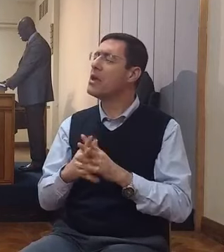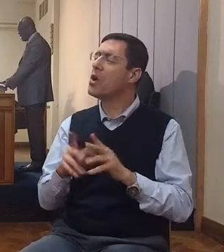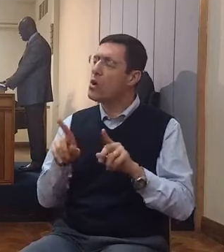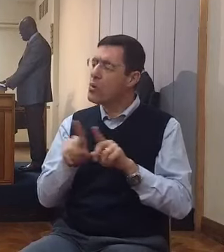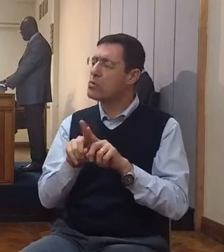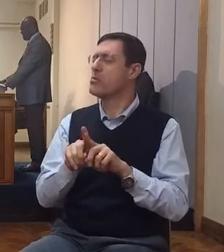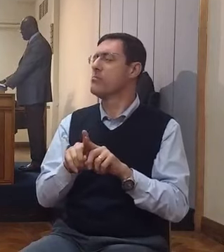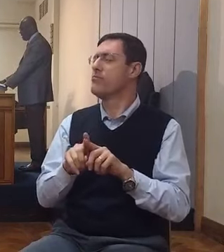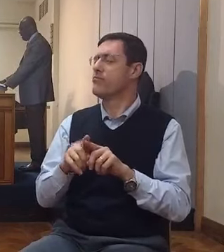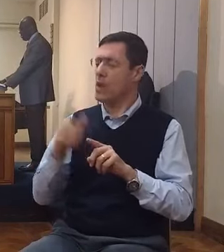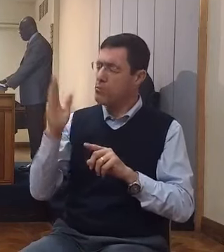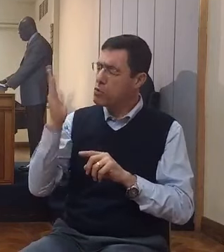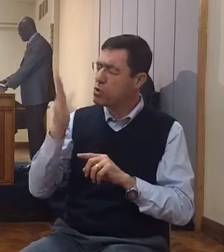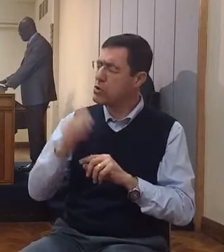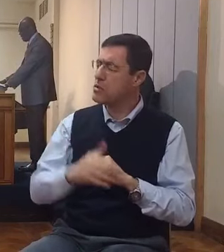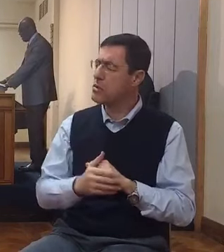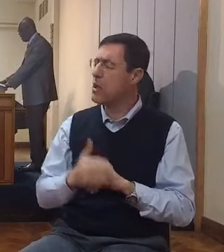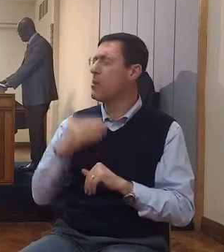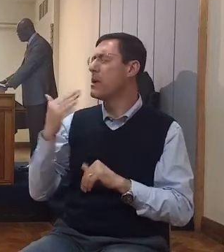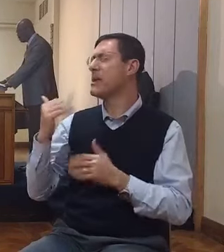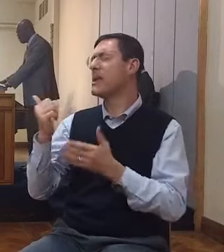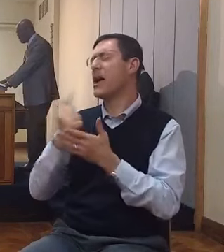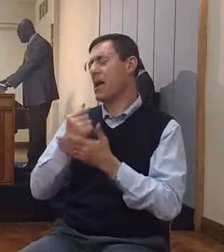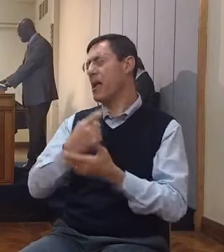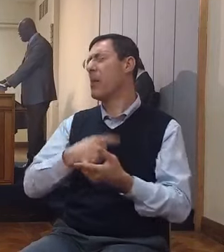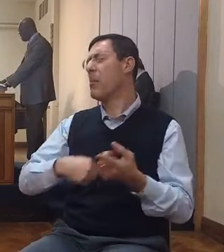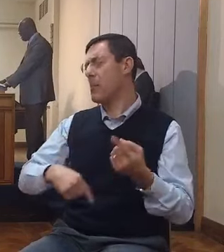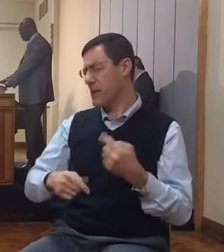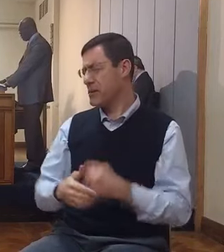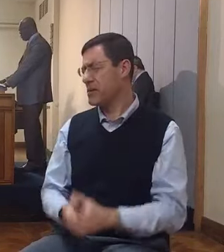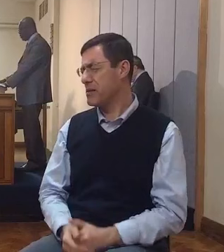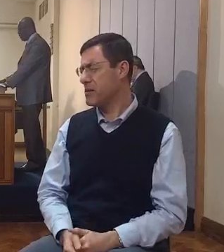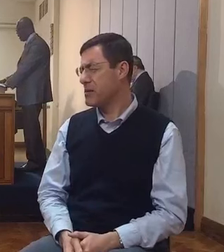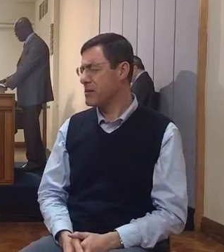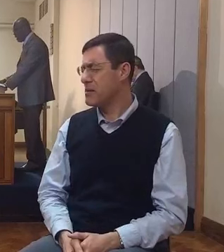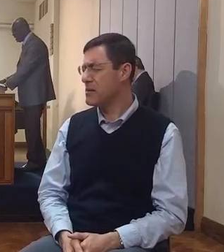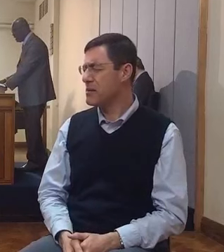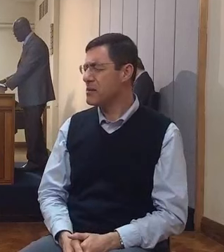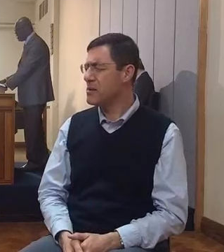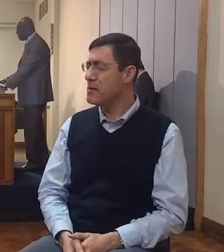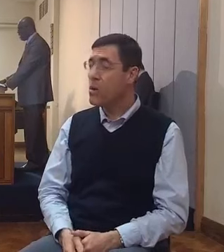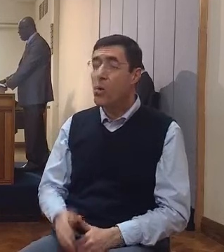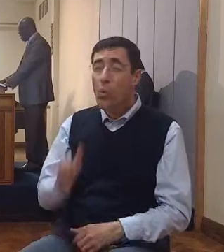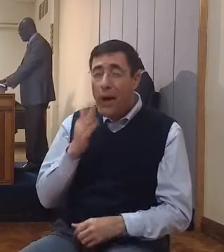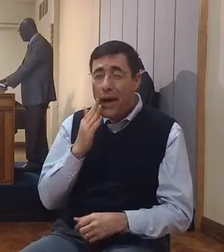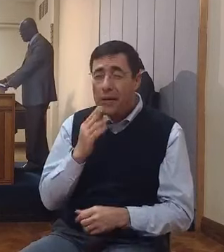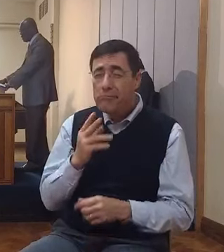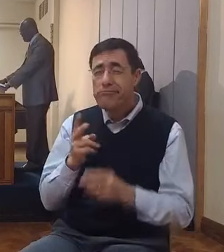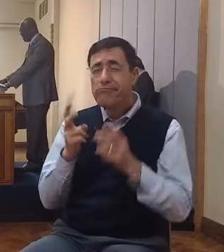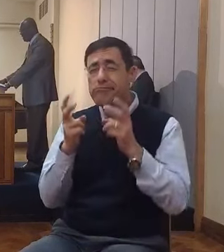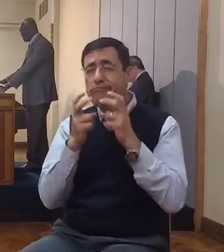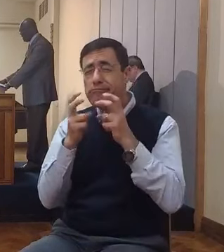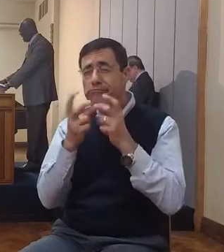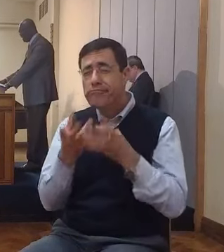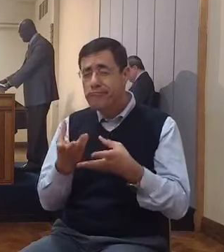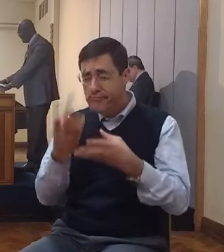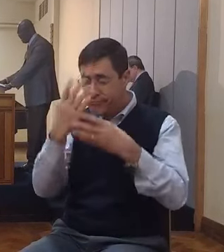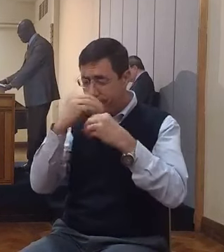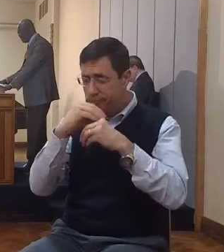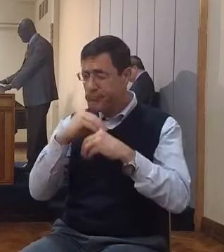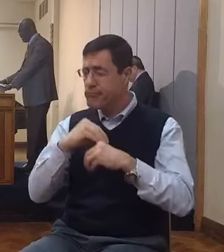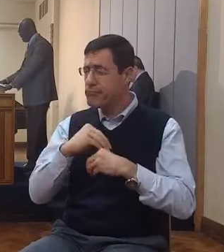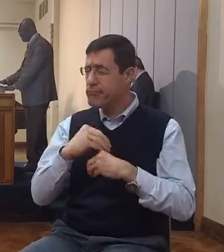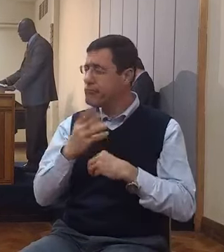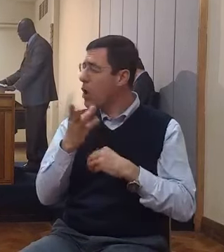us that these things which we have heard may never, O Lord our God, allowed to be let